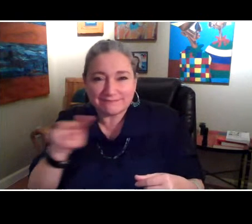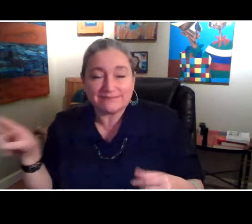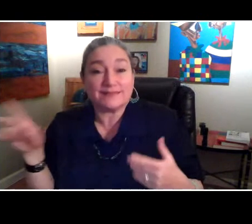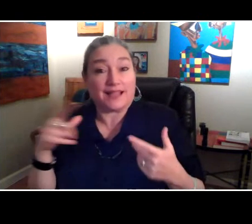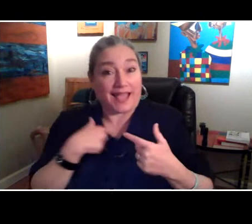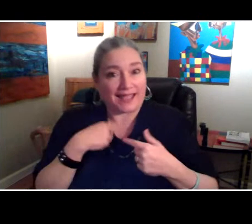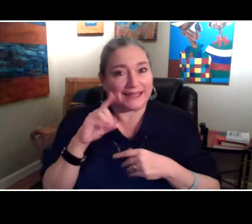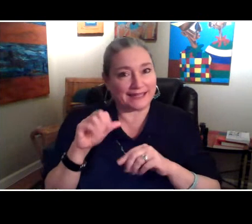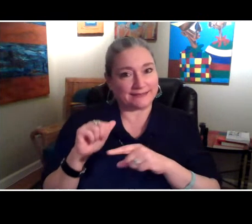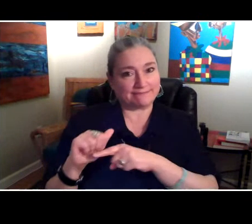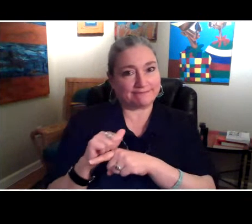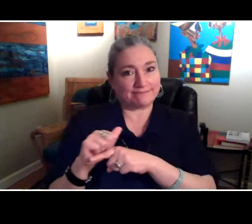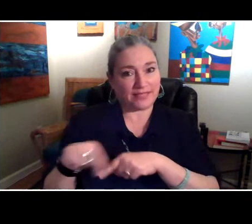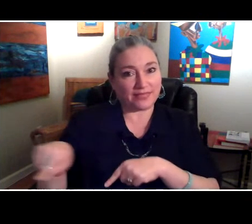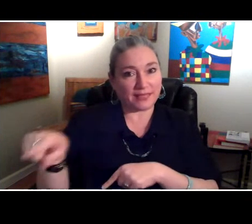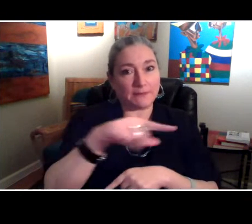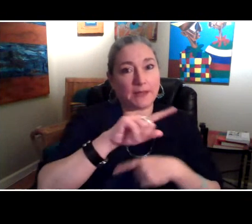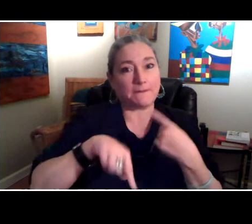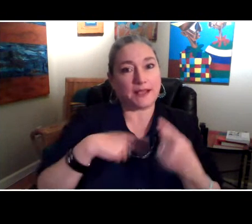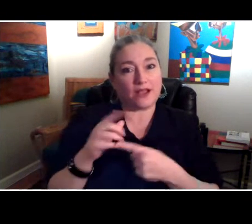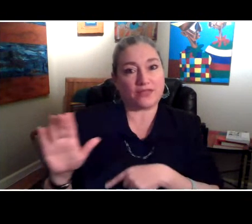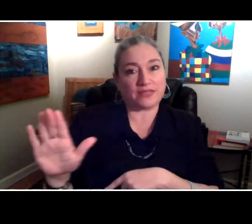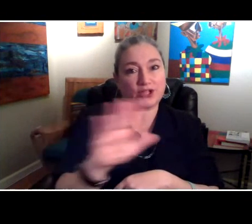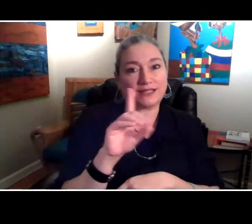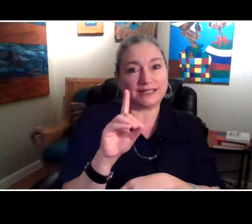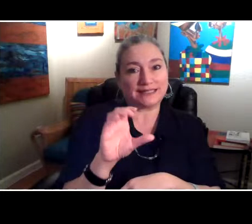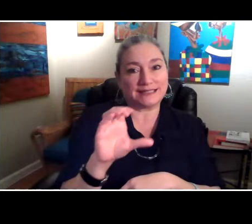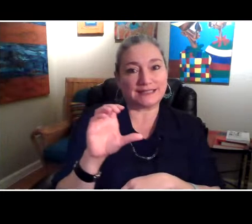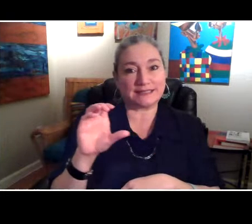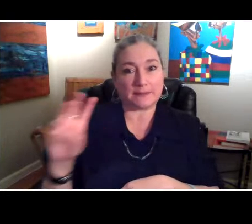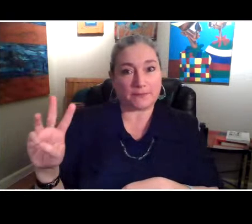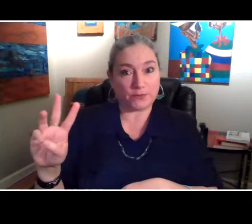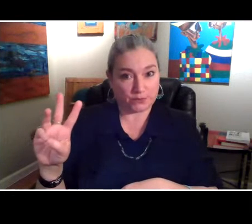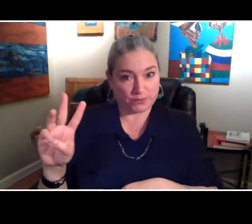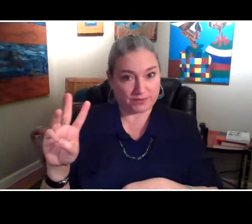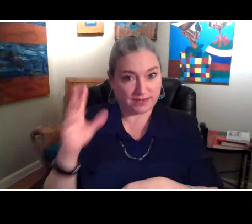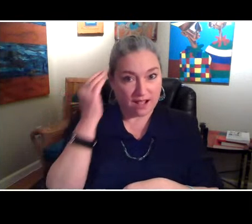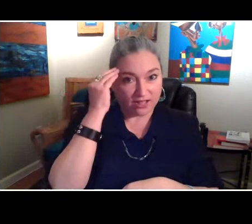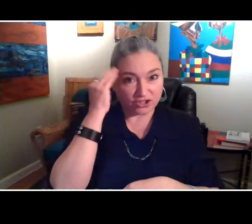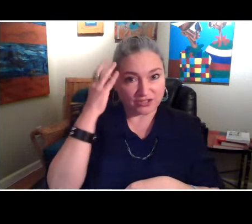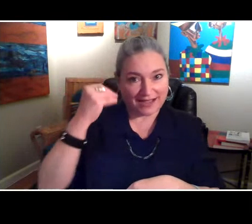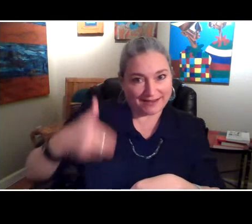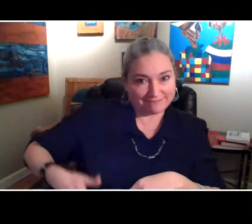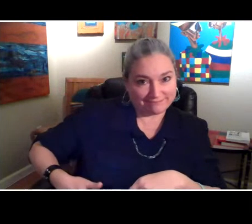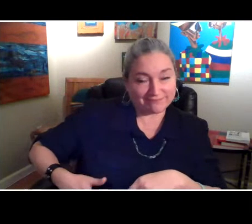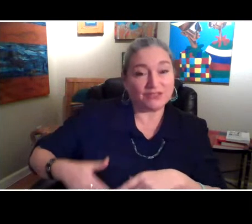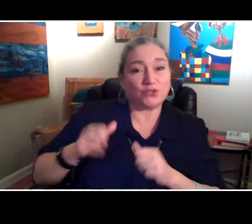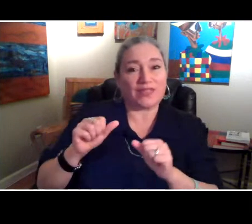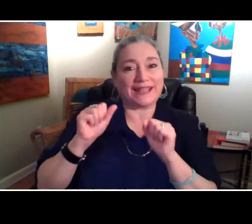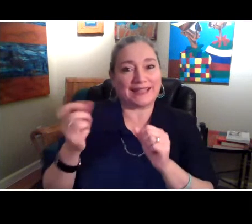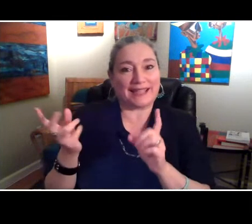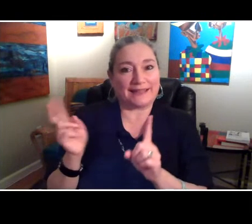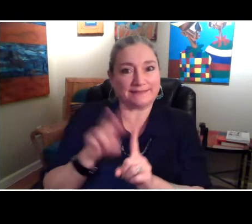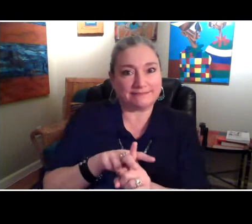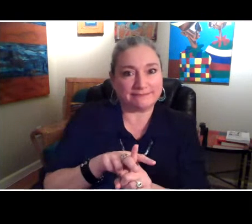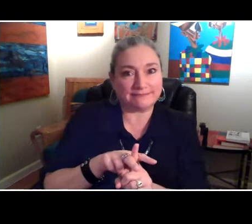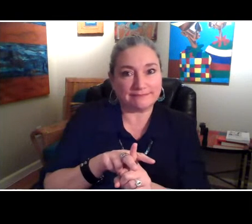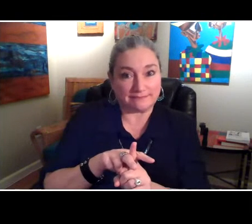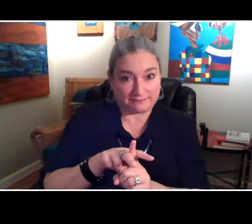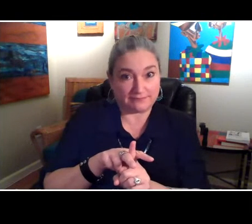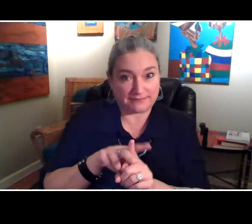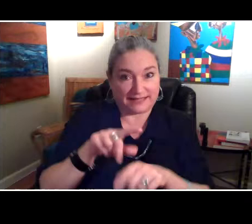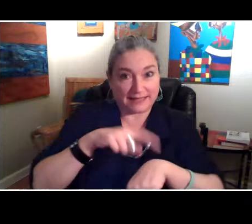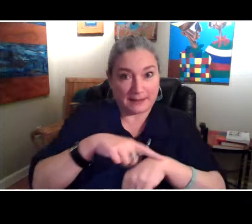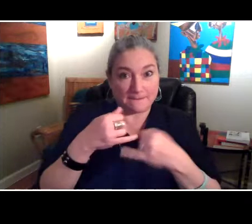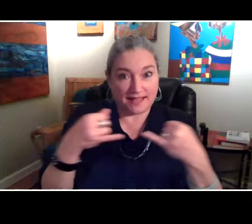with the DCCW timeline findings. We did talk specifically about their